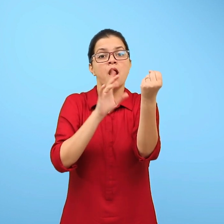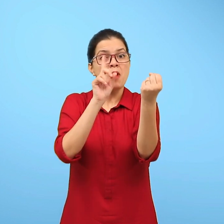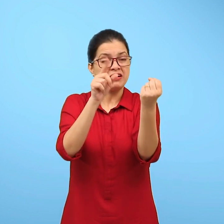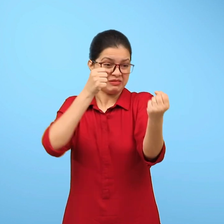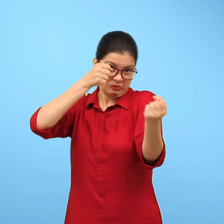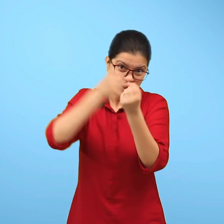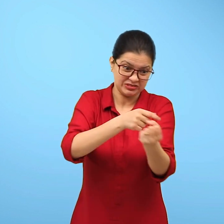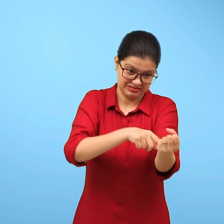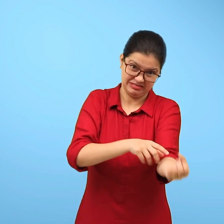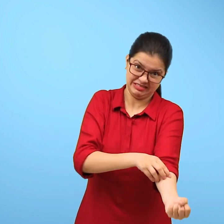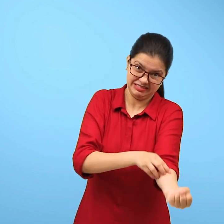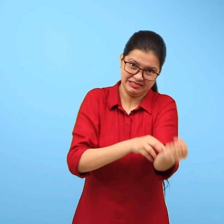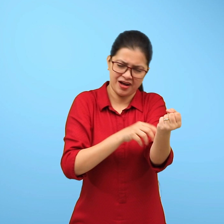It cannot push.